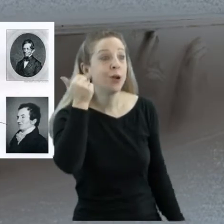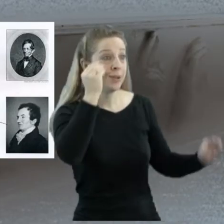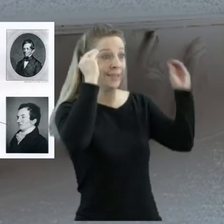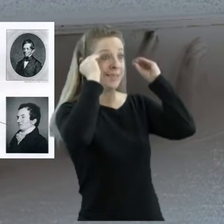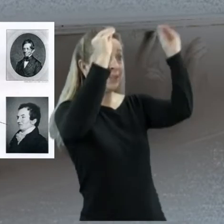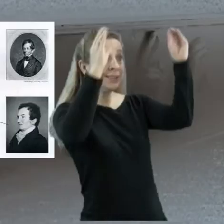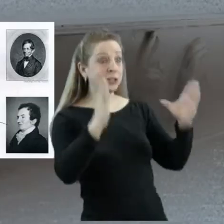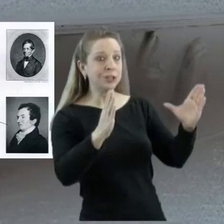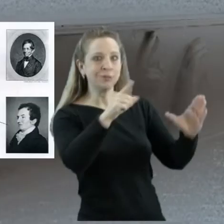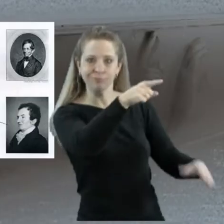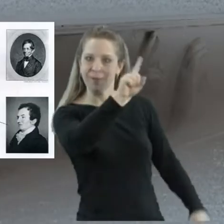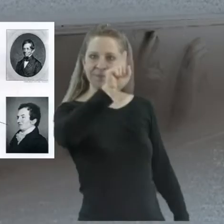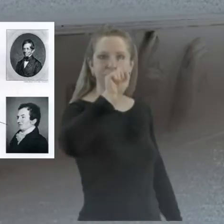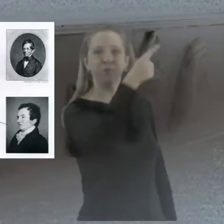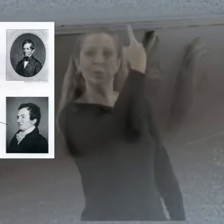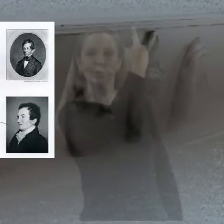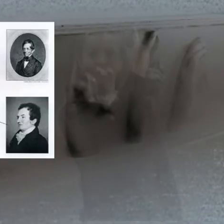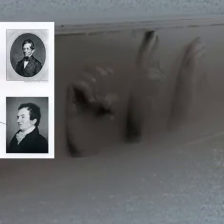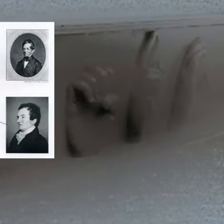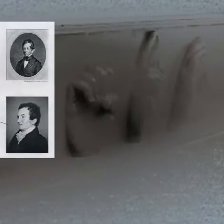Claire was the first teacher.